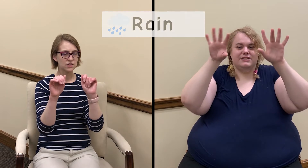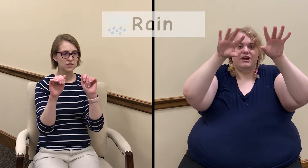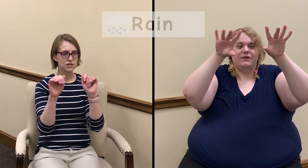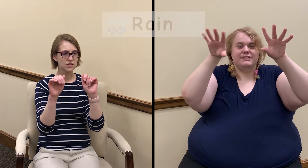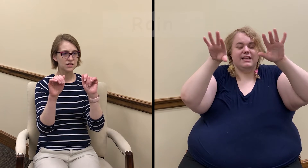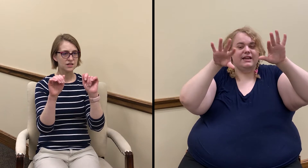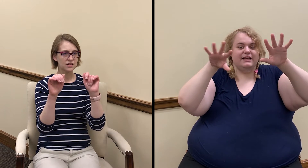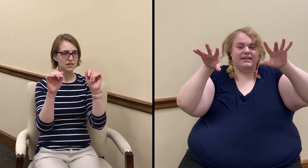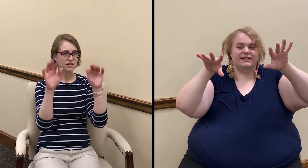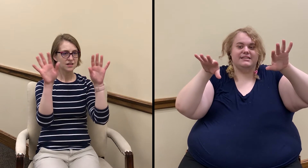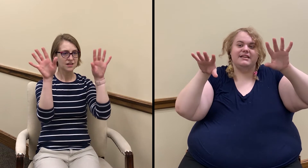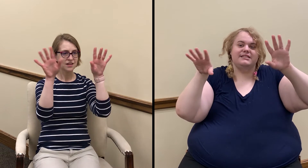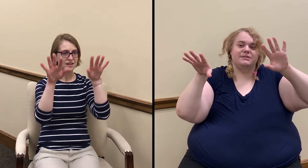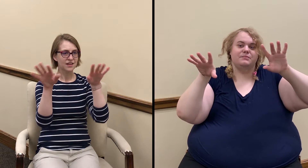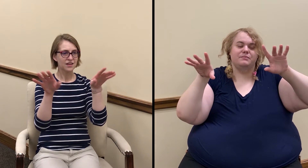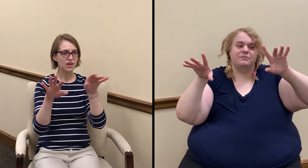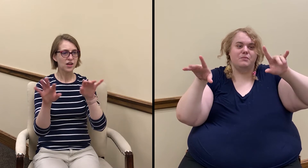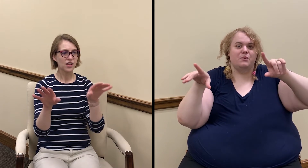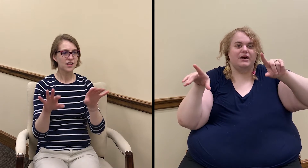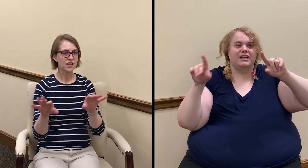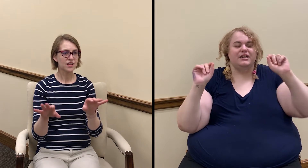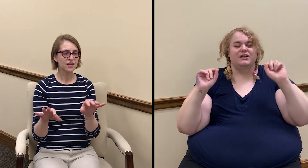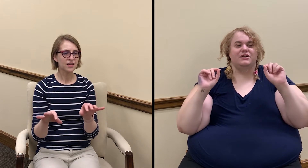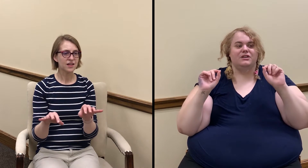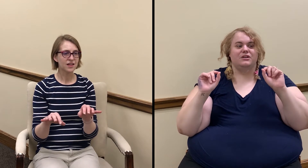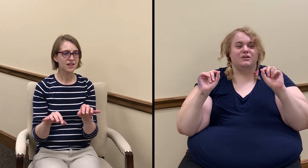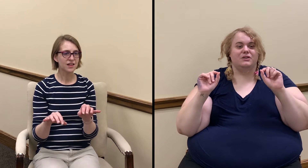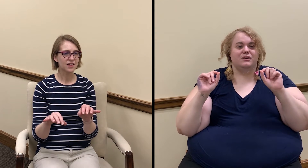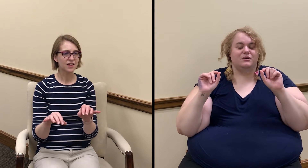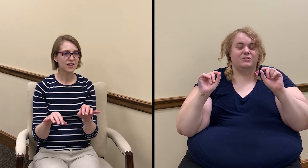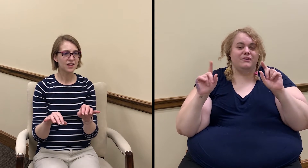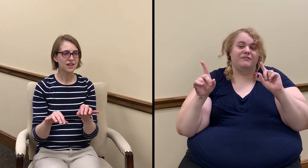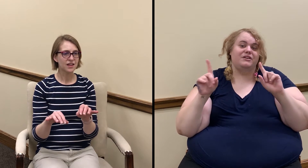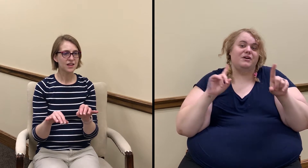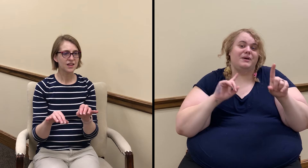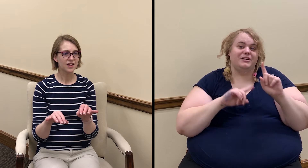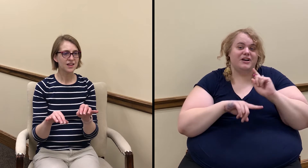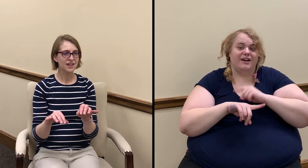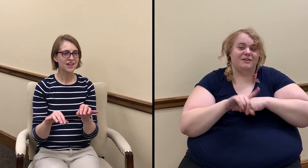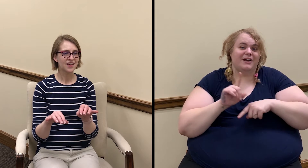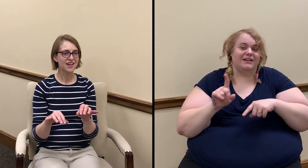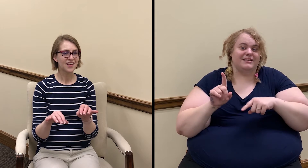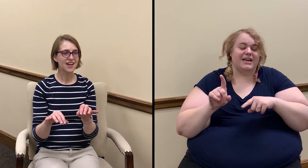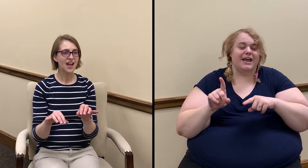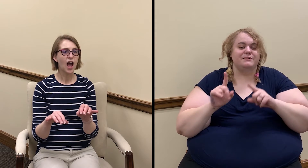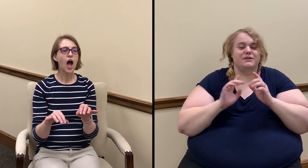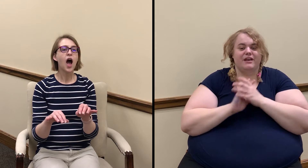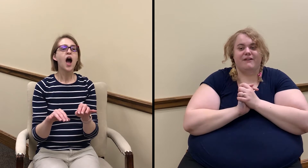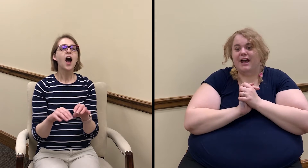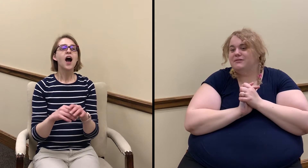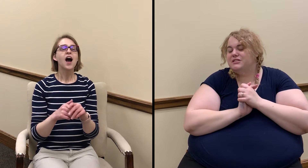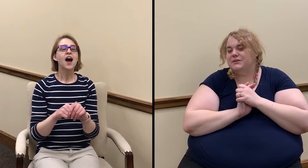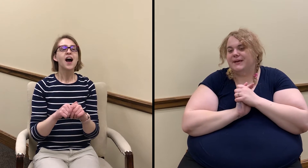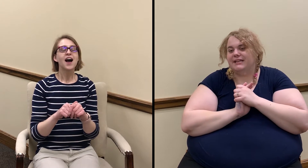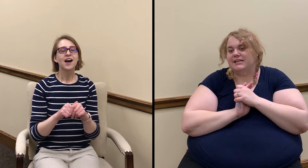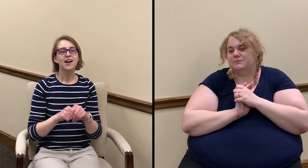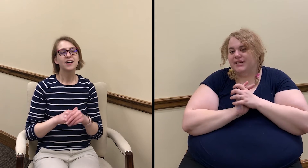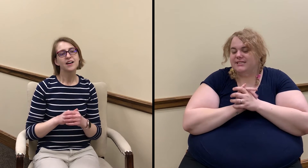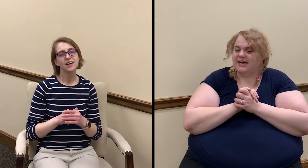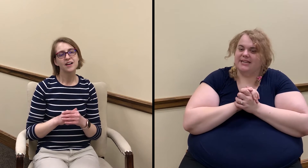snow is kind of like this. It's more, you have to know what you're talking about at the time. So if I was doing like spring signs